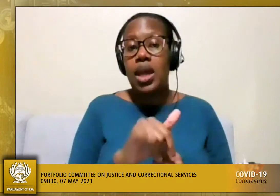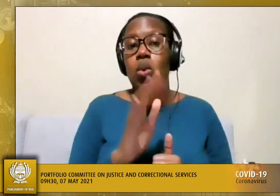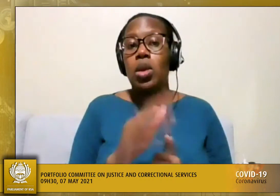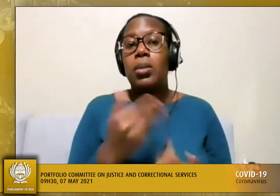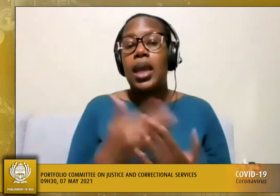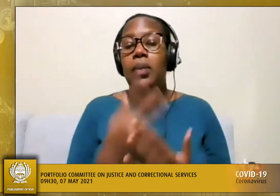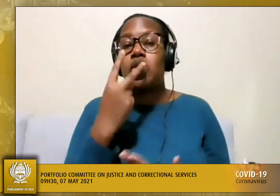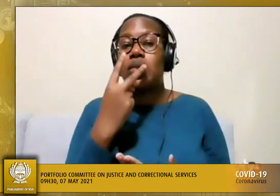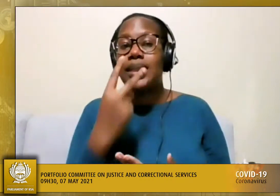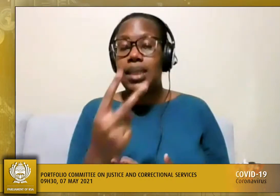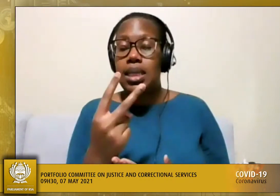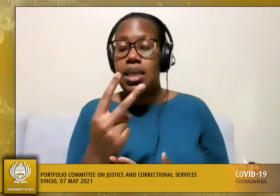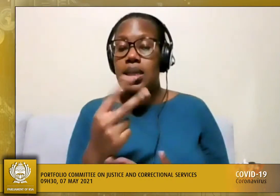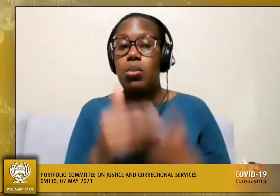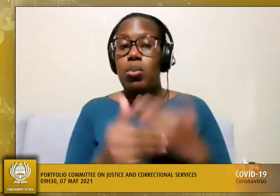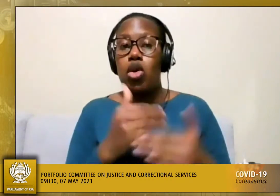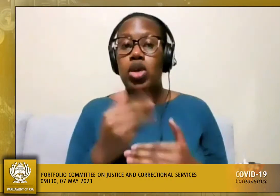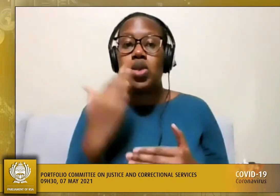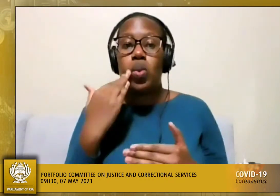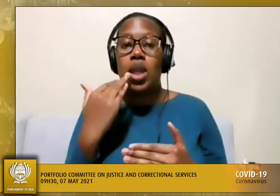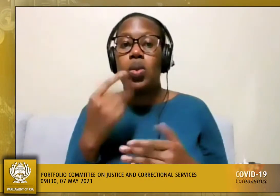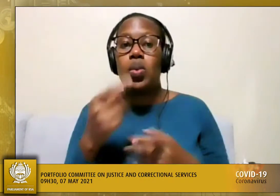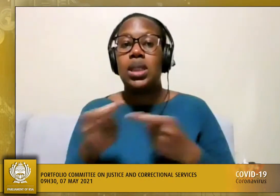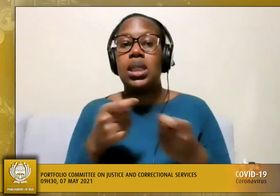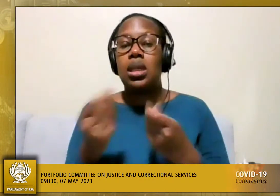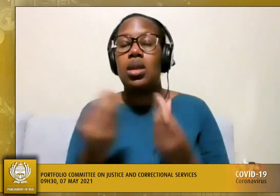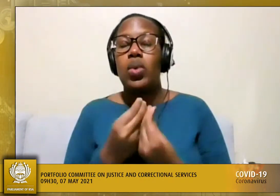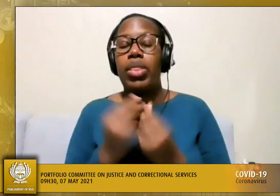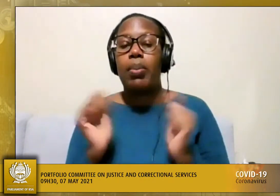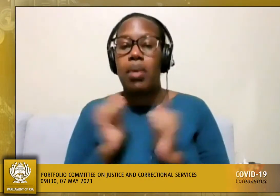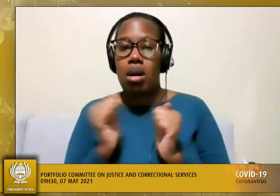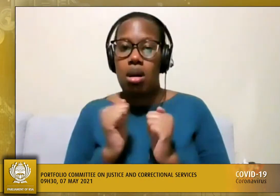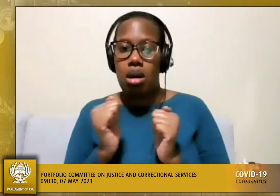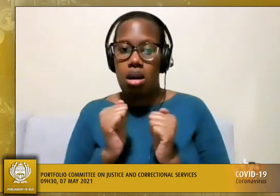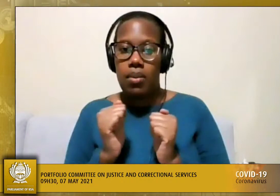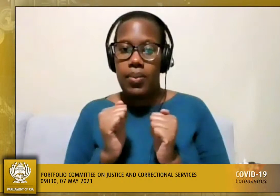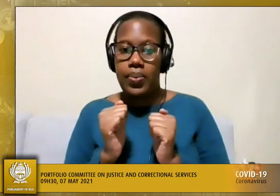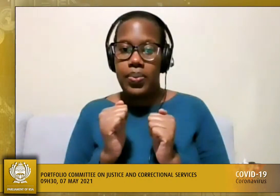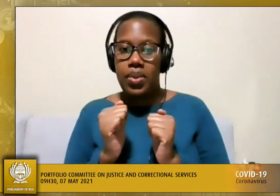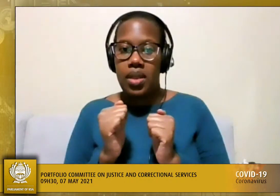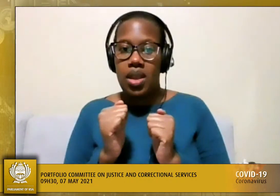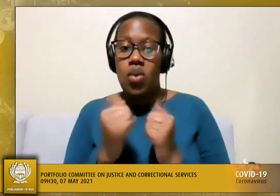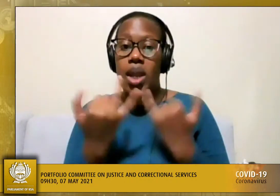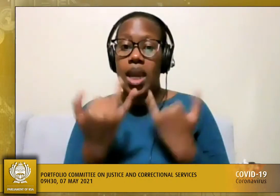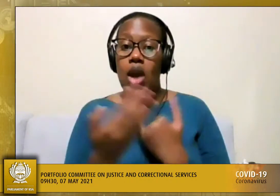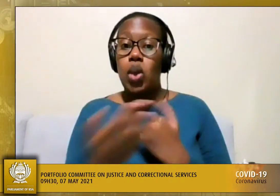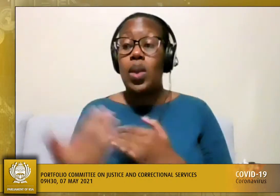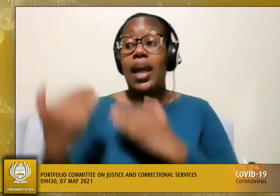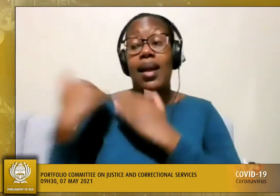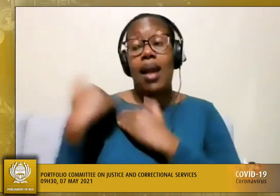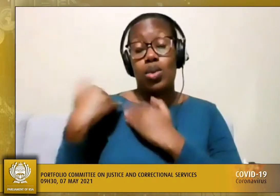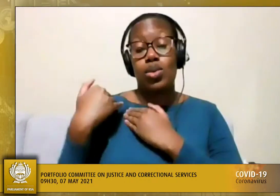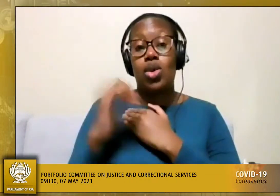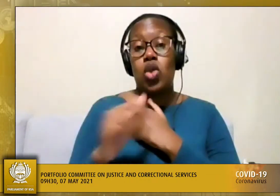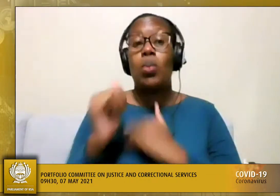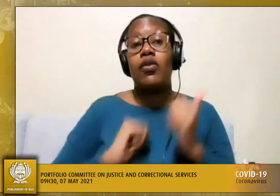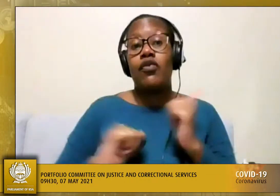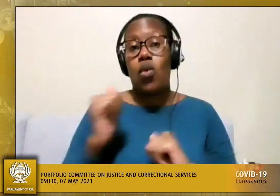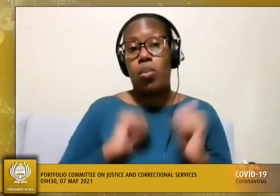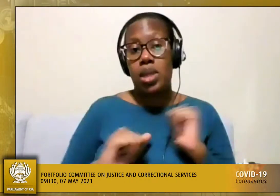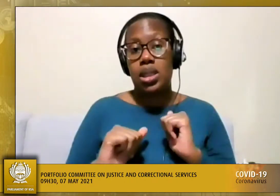the with the Triple B triple R's where you would be now accounting on the performance on the performance